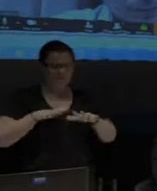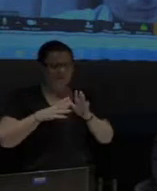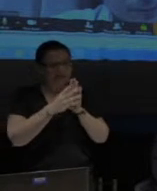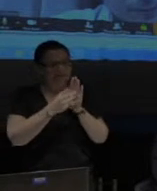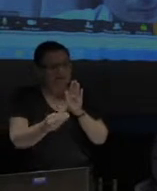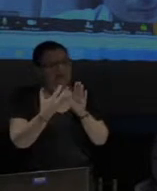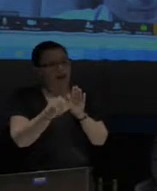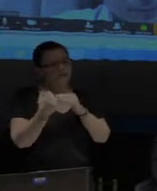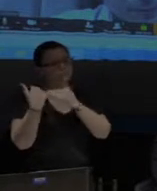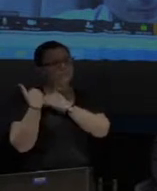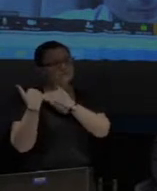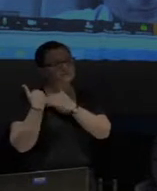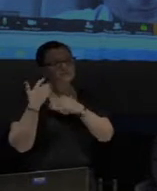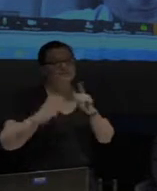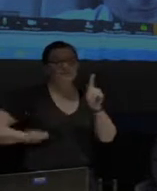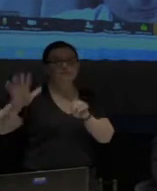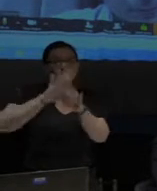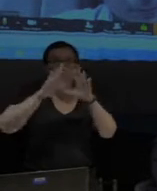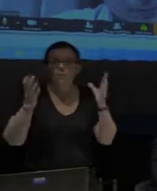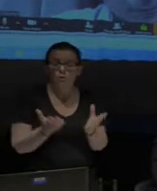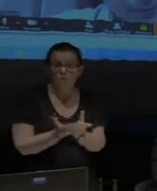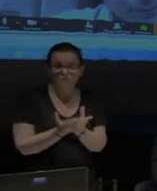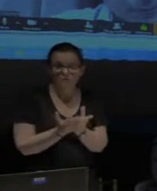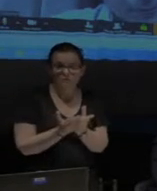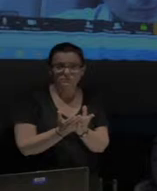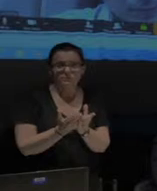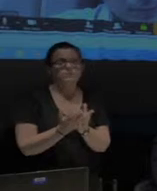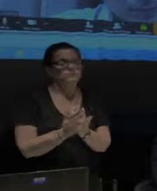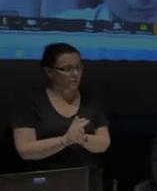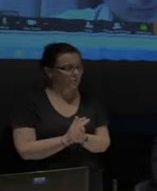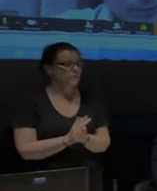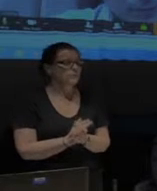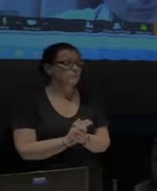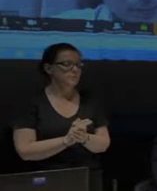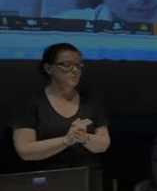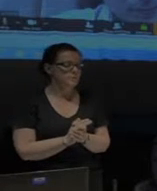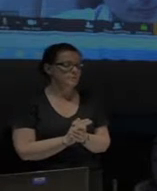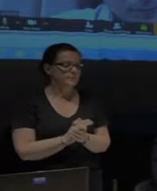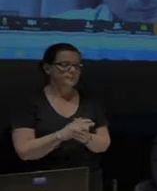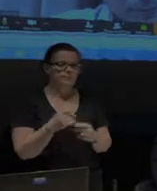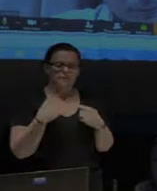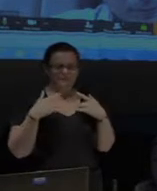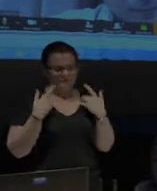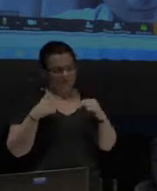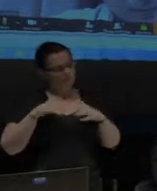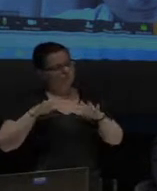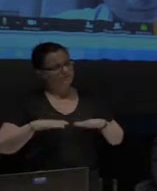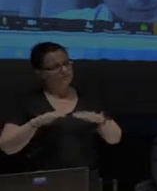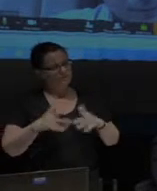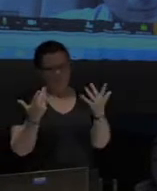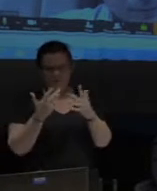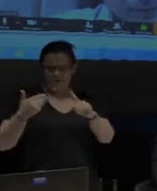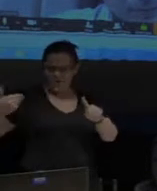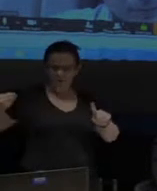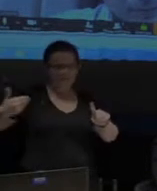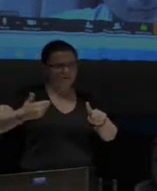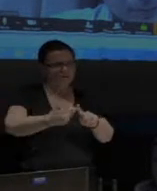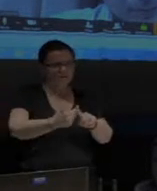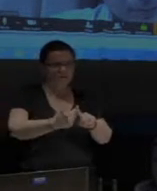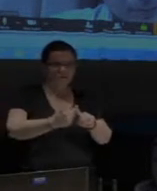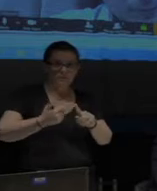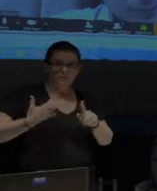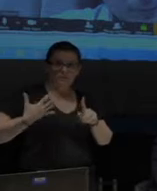in the world, how we take our place in the world. So can I just ask where you think we are in the journey of getting this